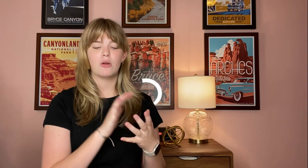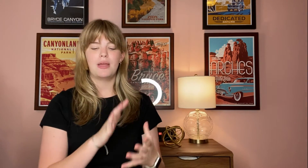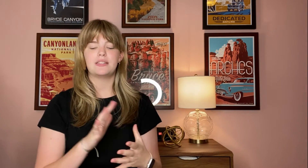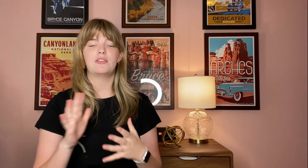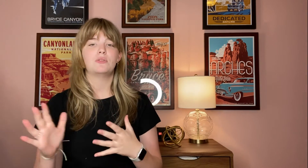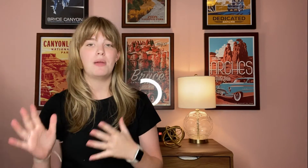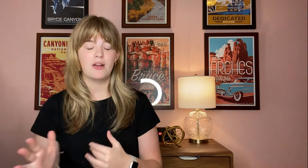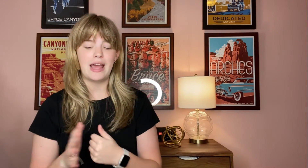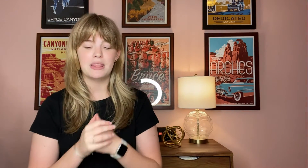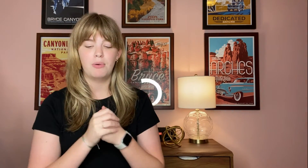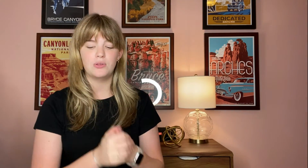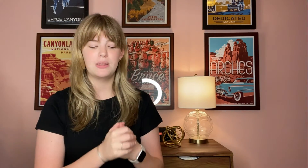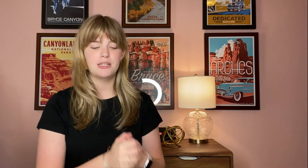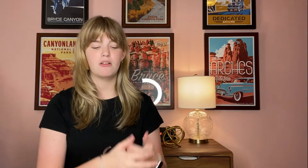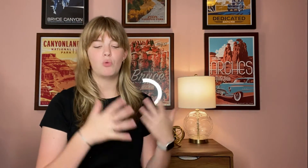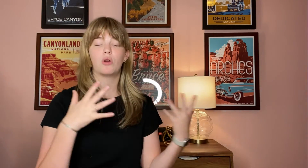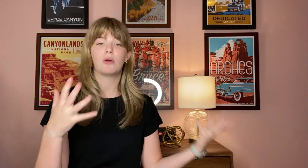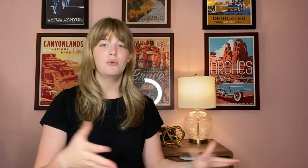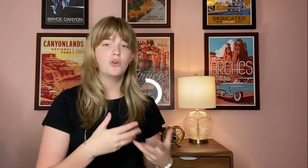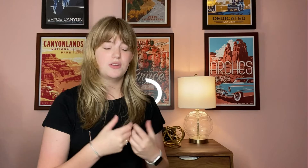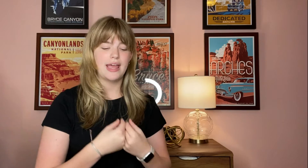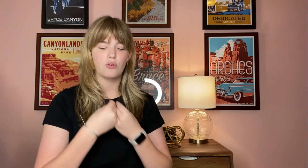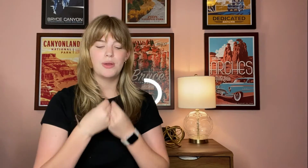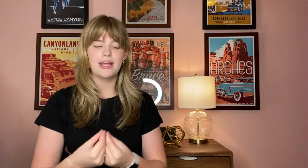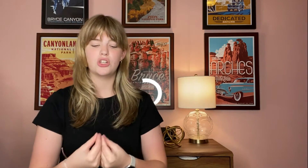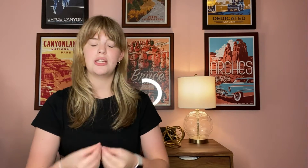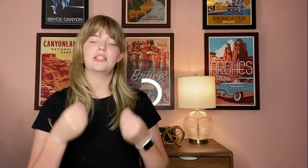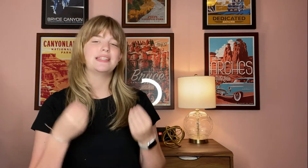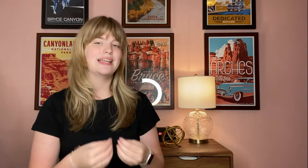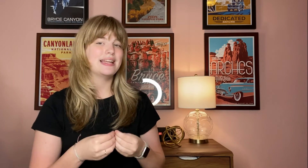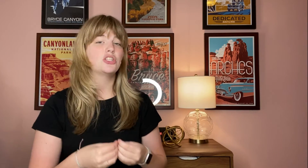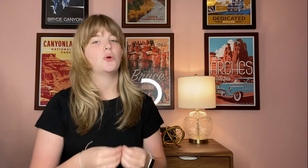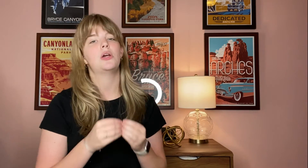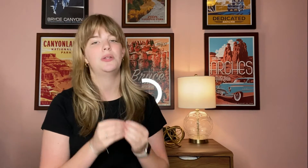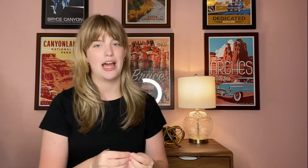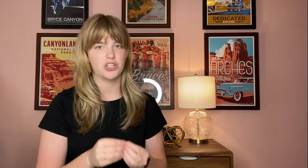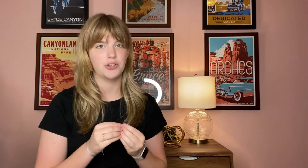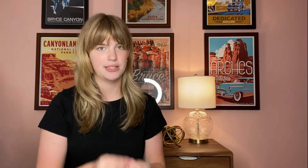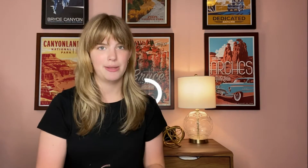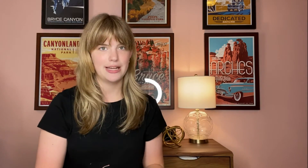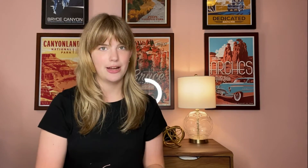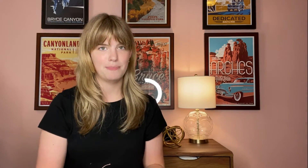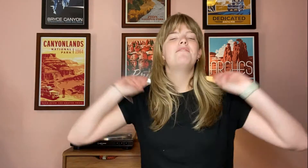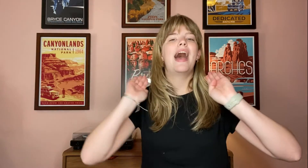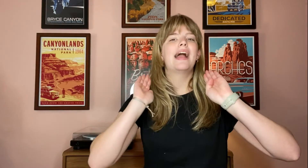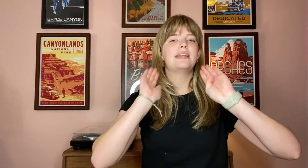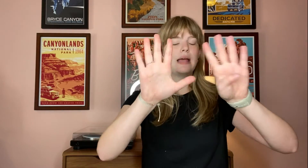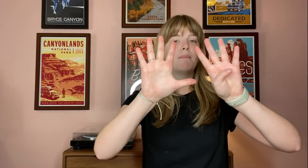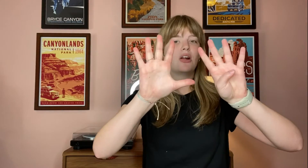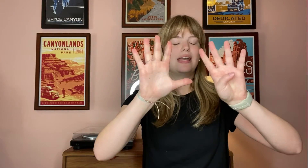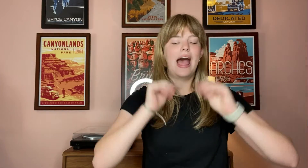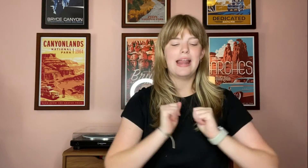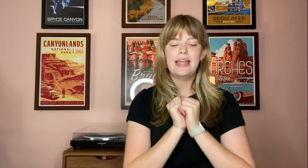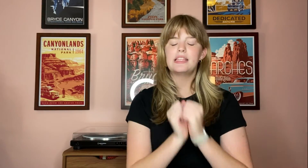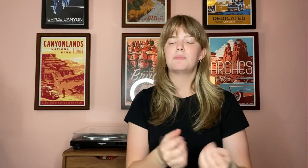remains of those buried at the post cemetery were removed and re-entered into the San Antonio National Cemetery. Fact number 9, in the spring